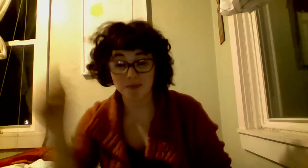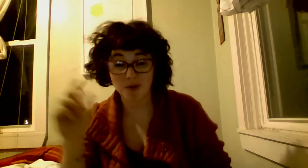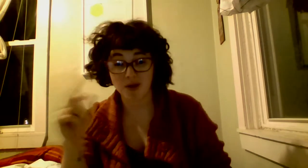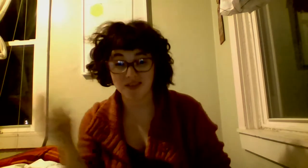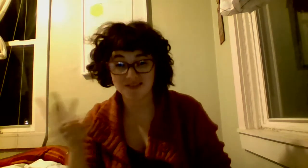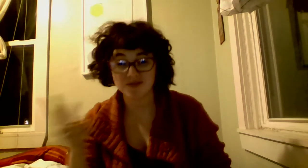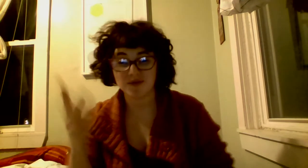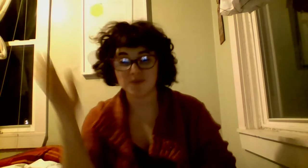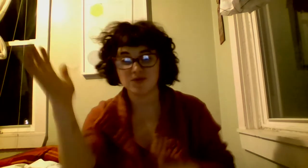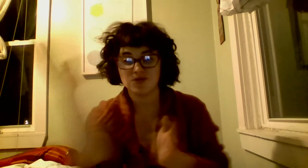"About it.